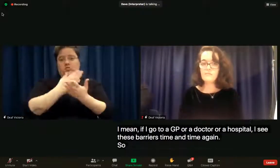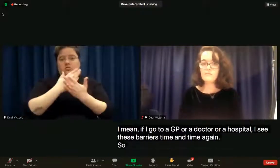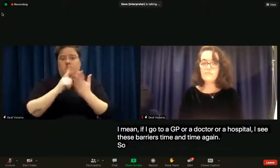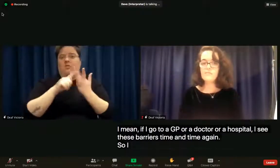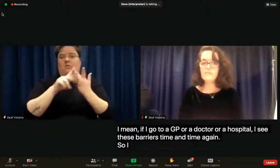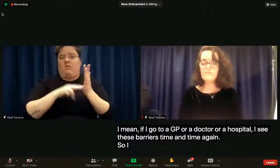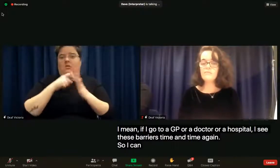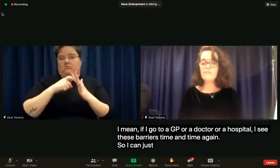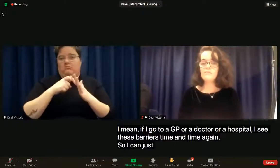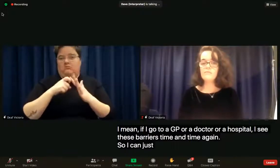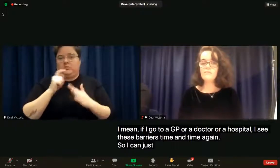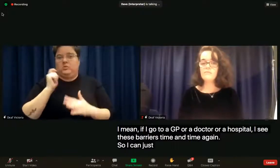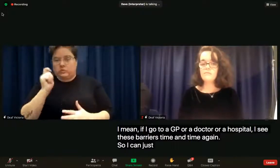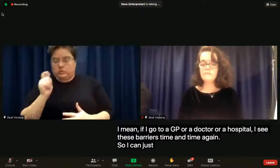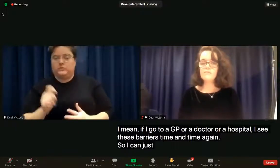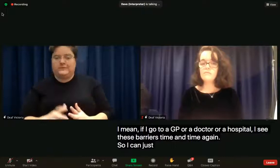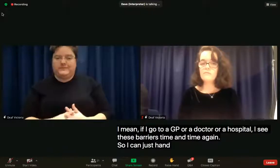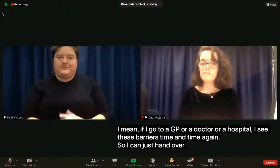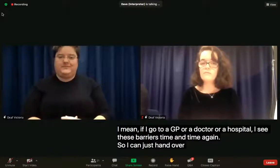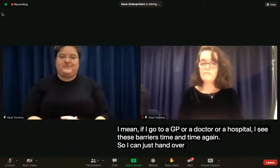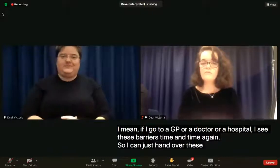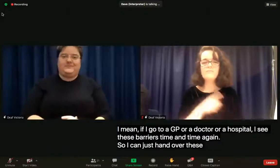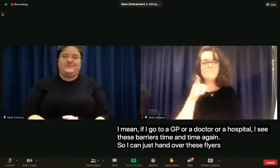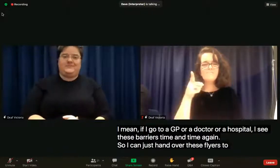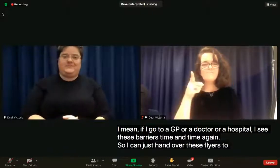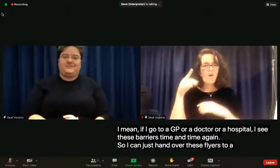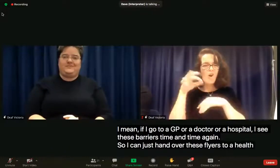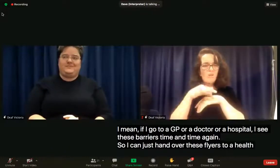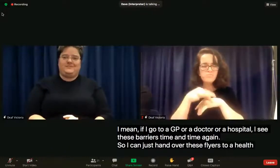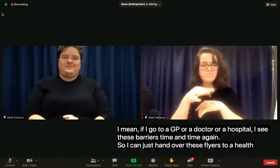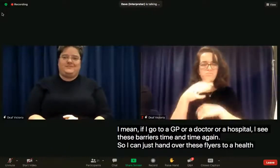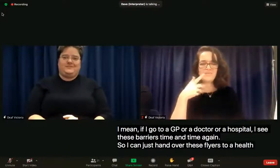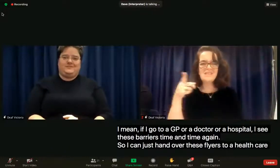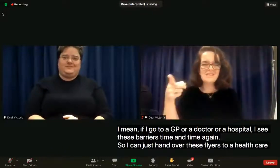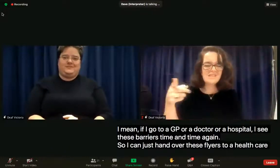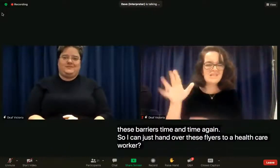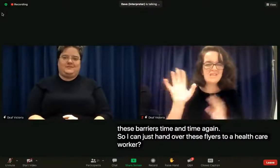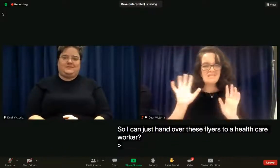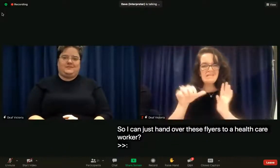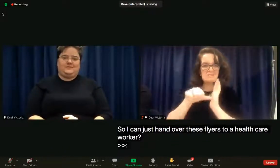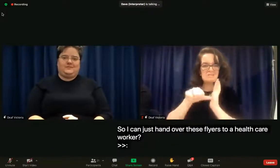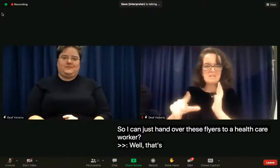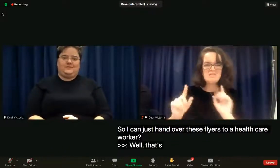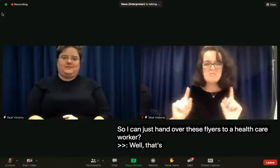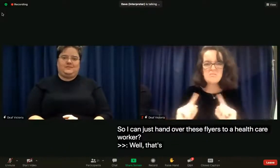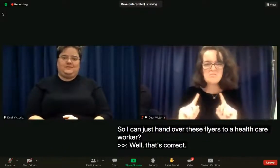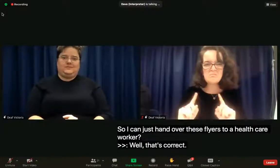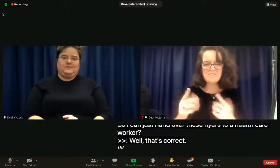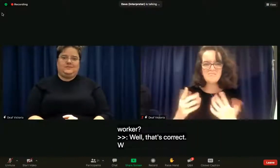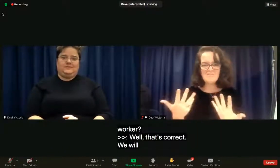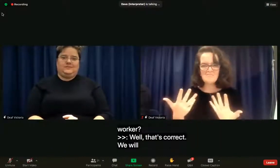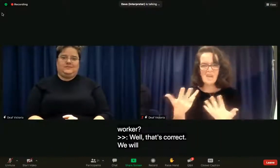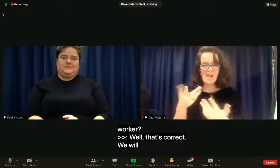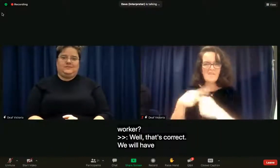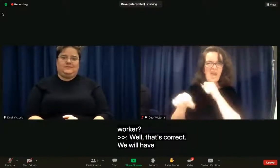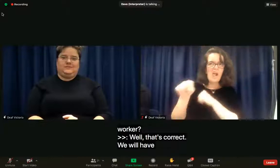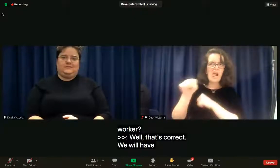a healthcare worker. Oh, that's right. Well, we will have the link there on our website by very soon, so it's able to be handed over